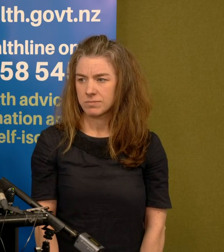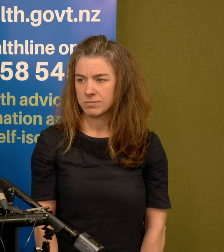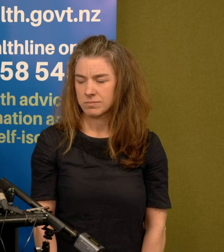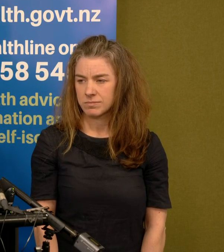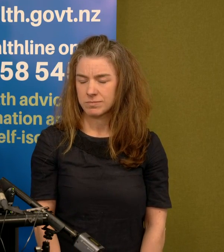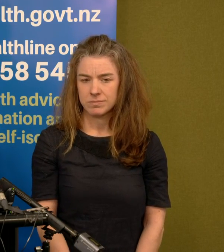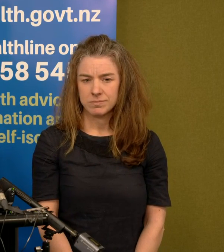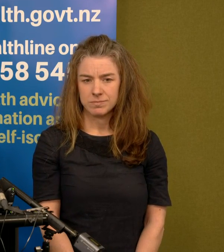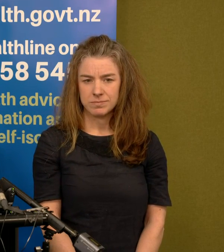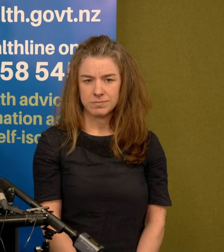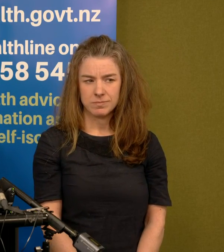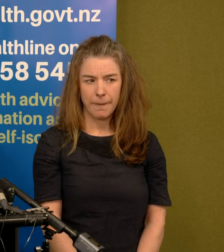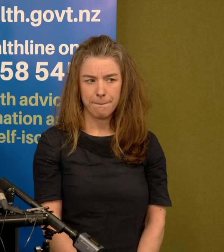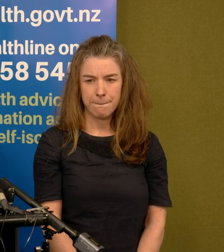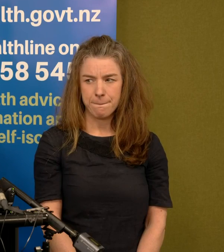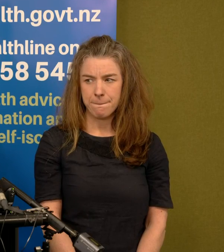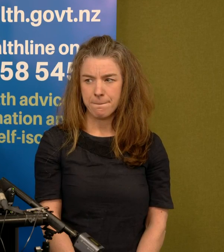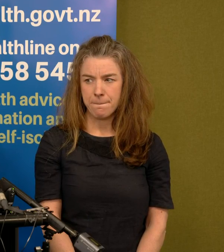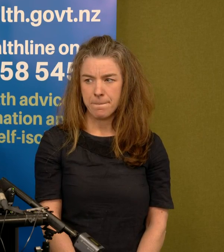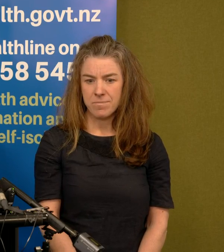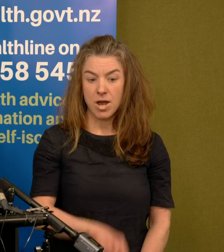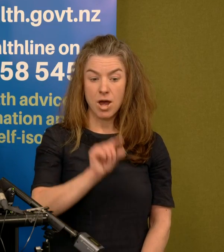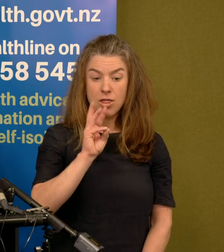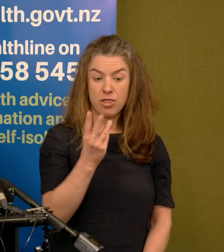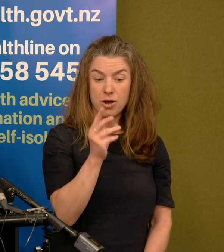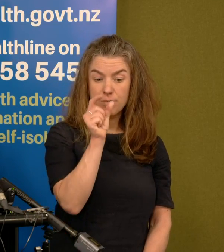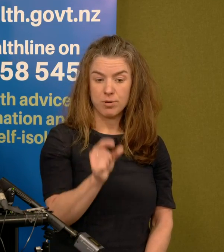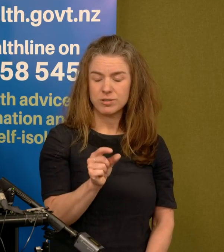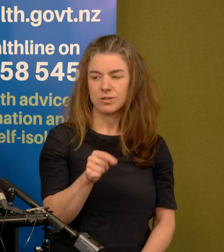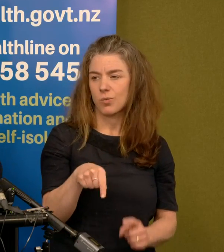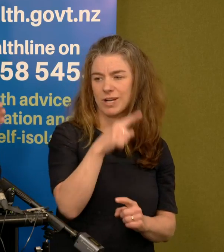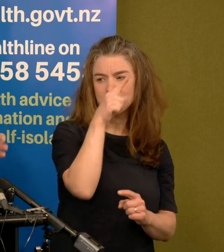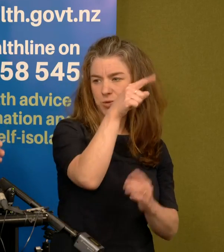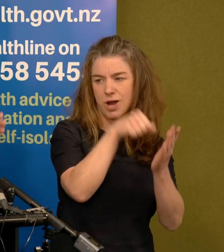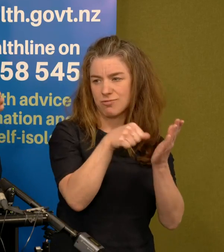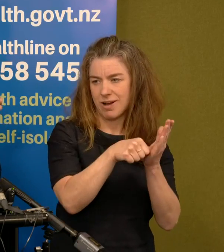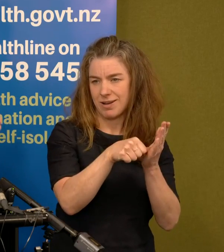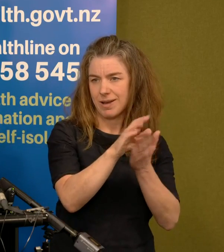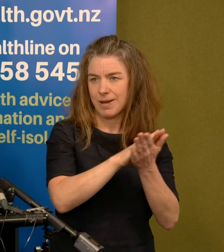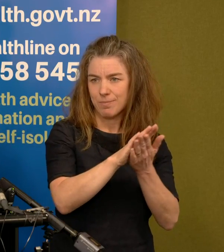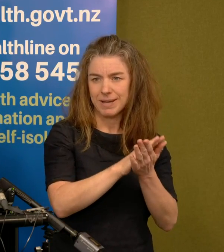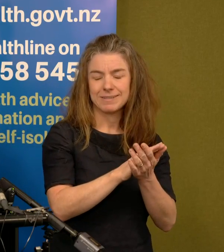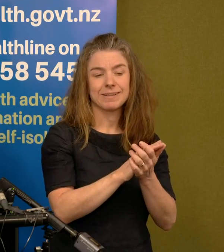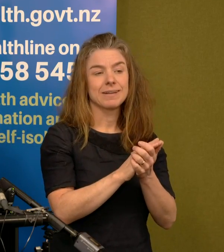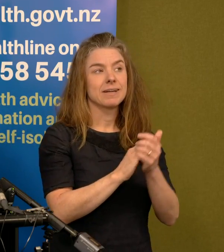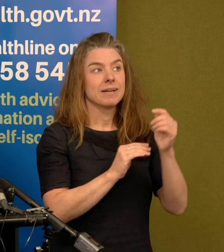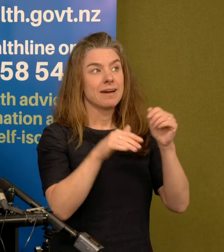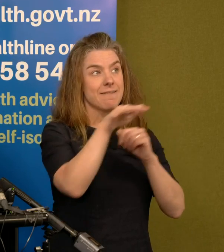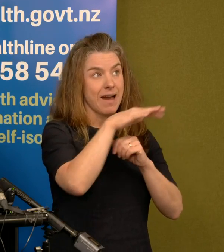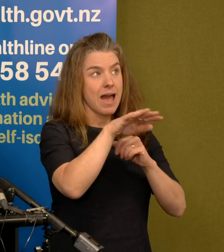in Iran as well? The 3rd case did not travel to Iran. So we have a situation here where a family member travelled back from